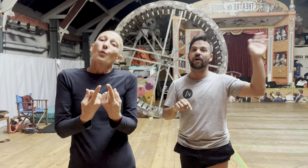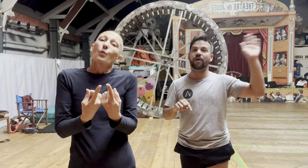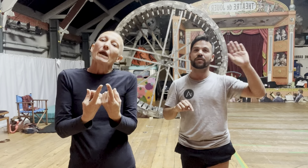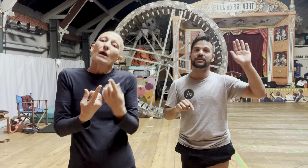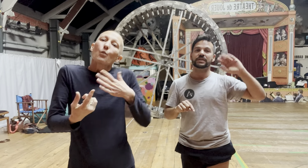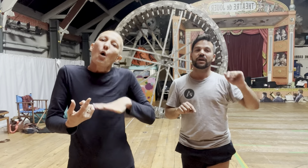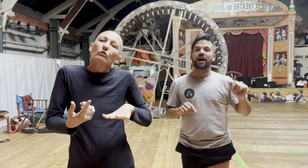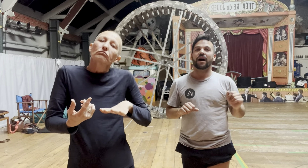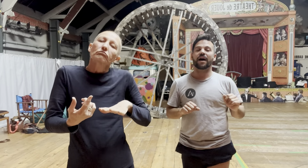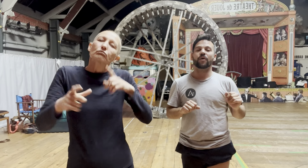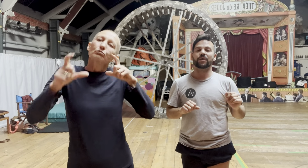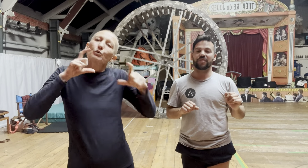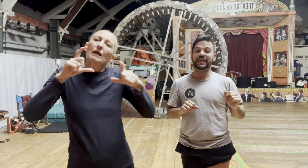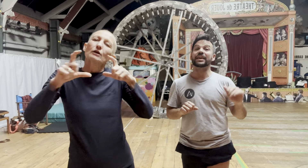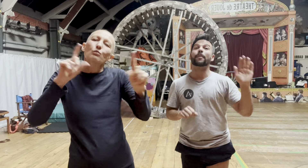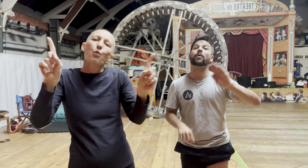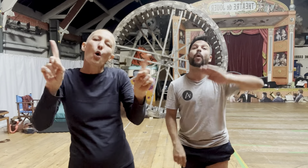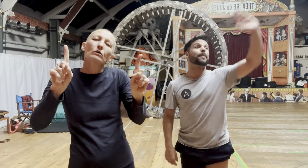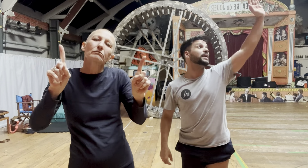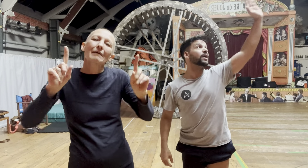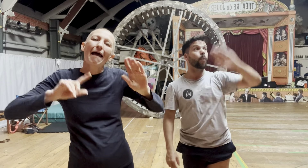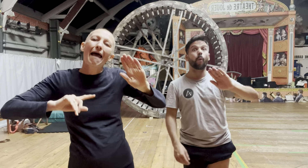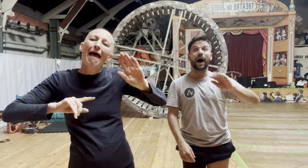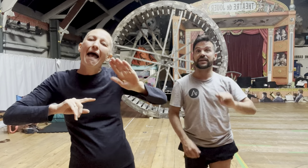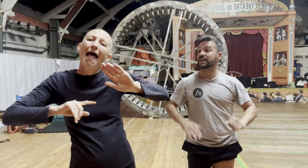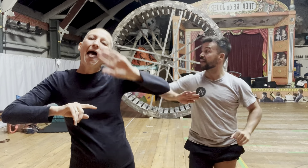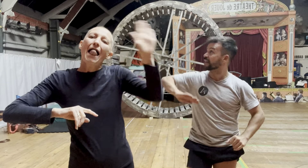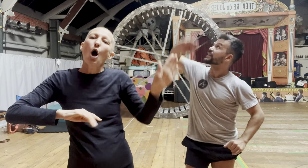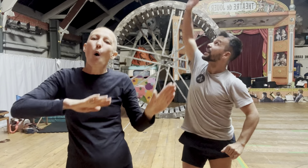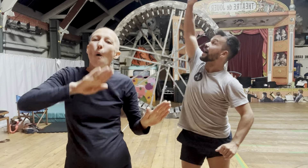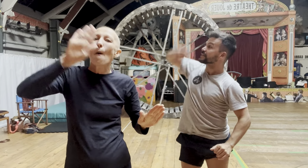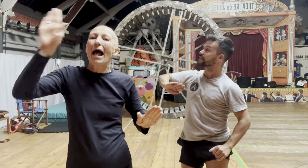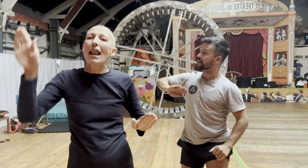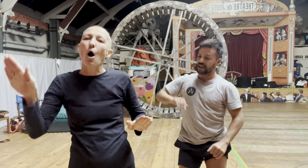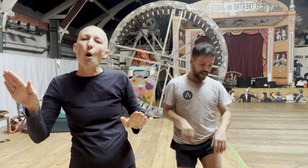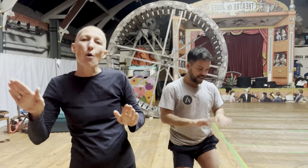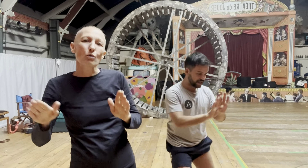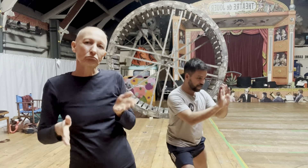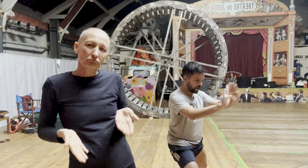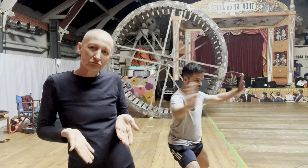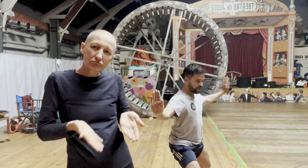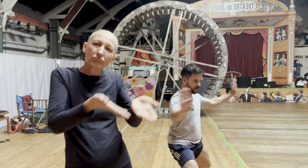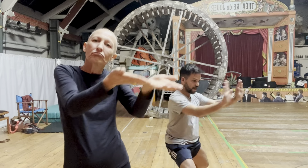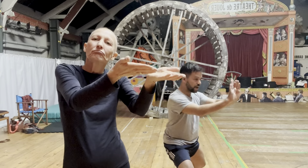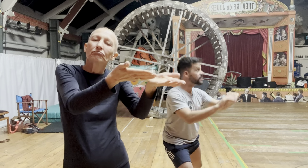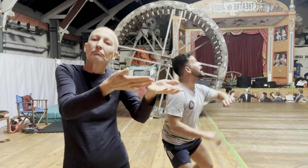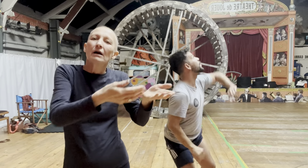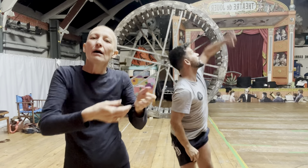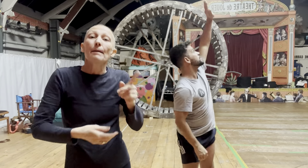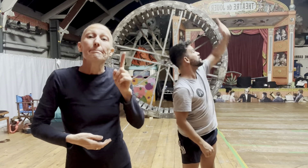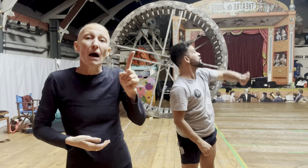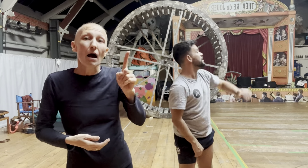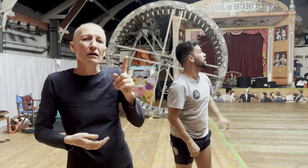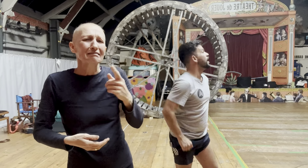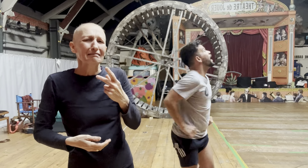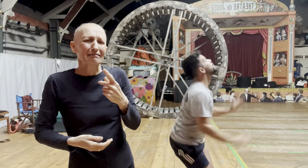hello. We're thinking about wiping wide that glass in different directions. And we